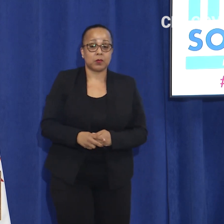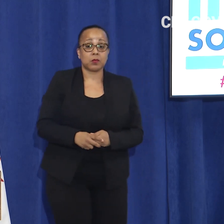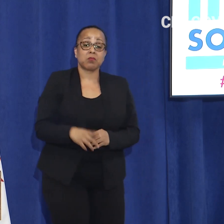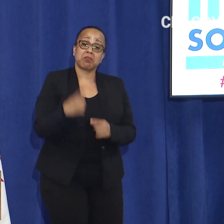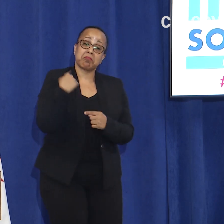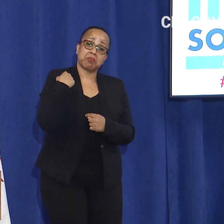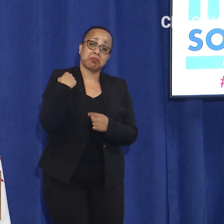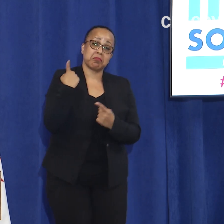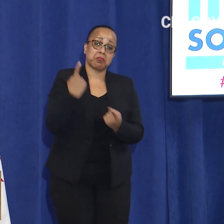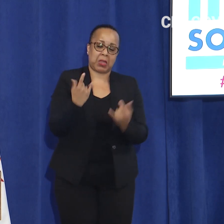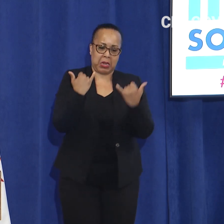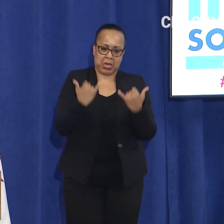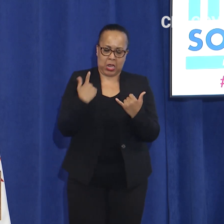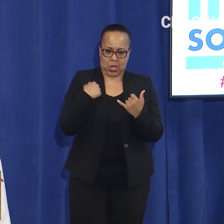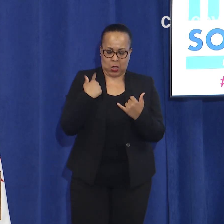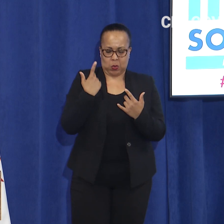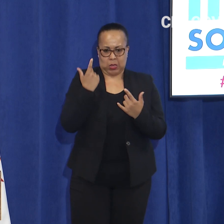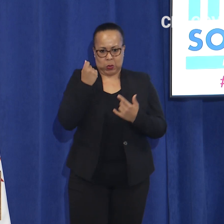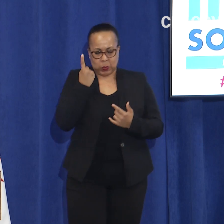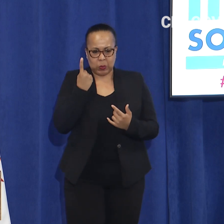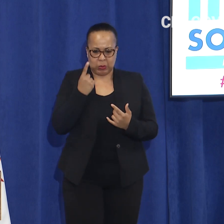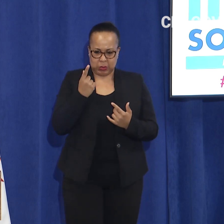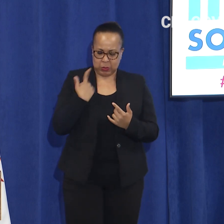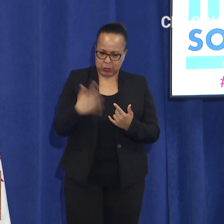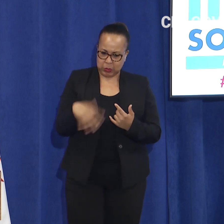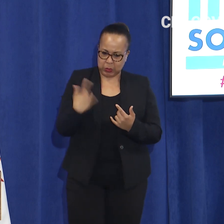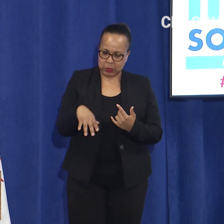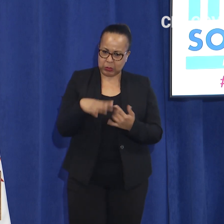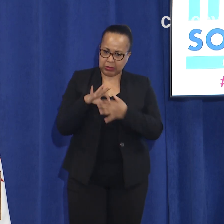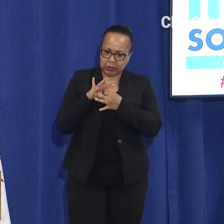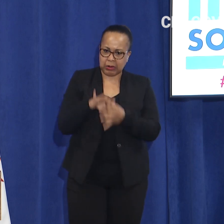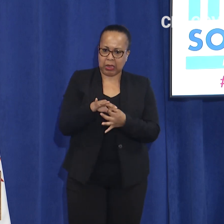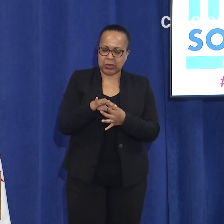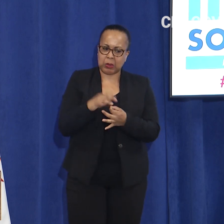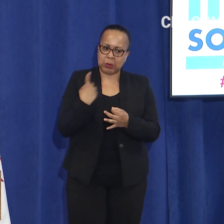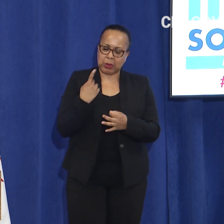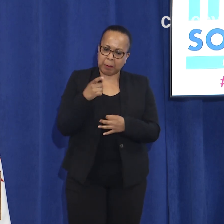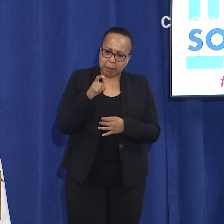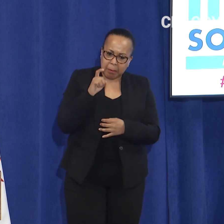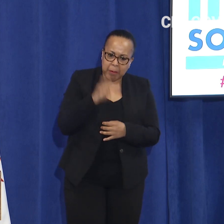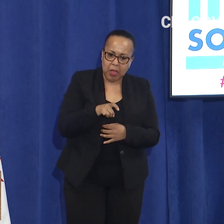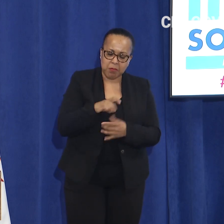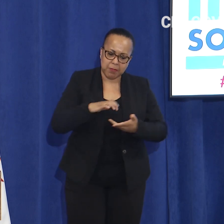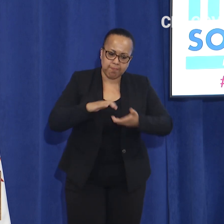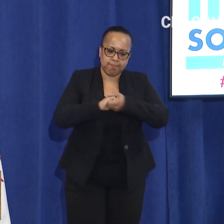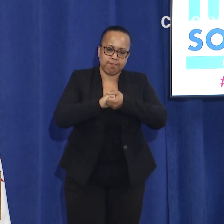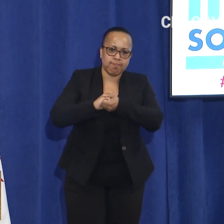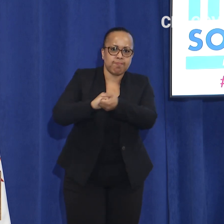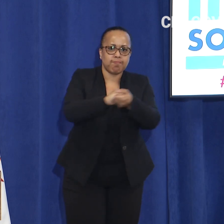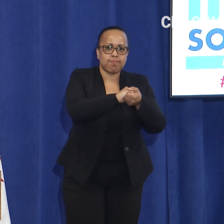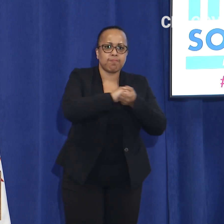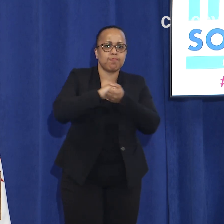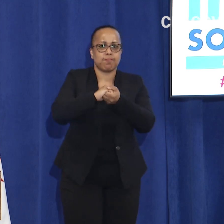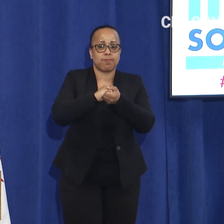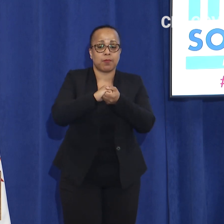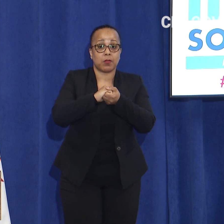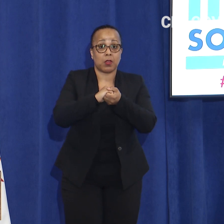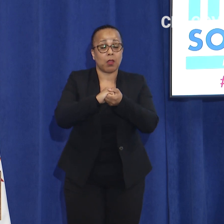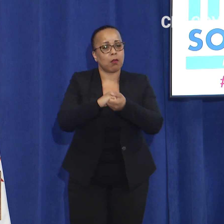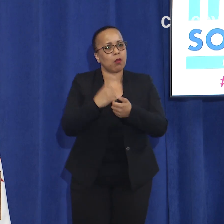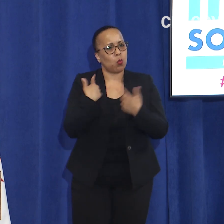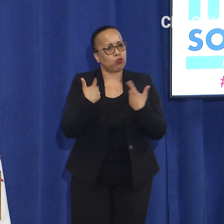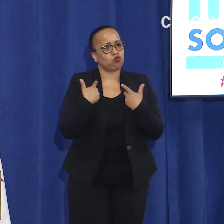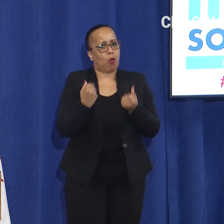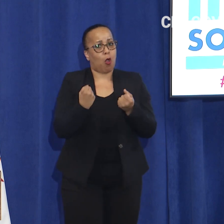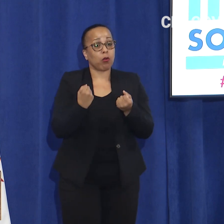past several months have forced us to realize just how connected we are, and that we truly must be in this together, and that we are far